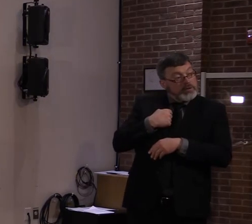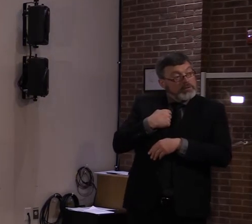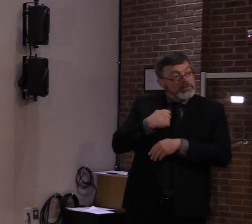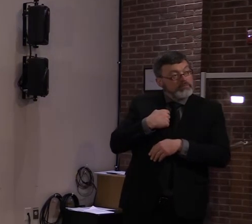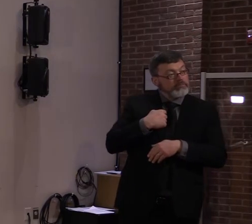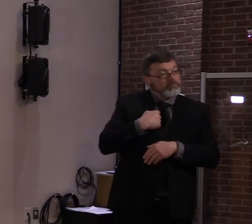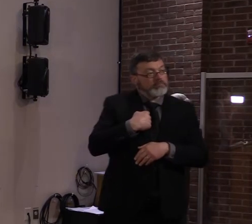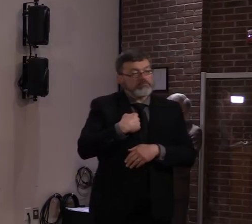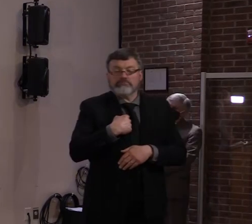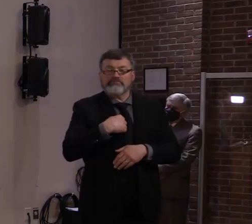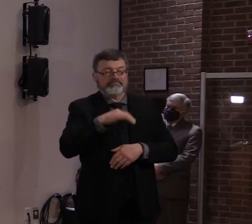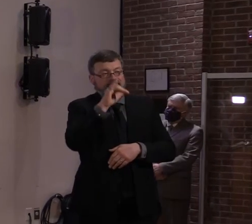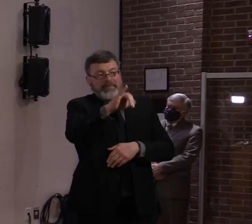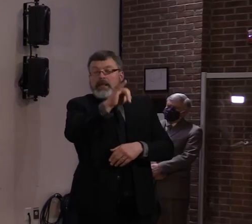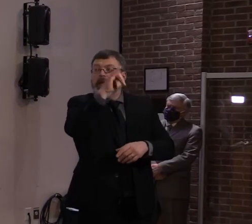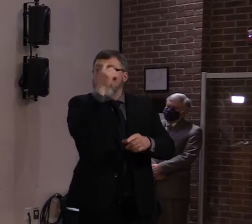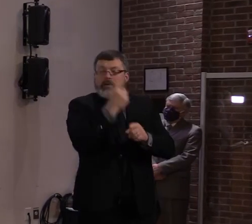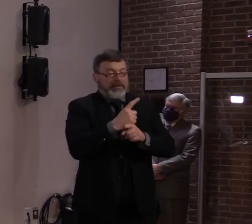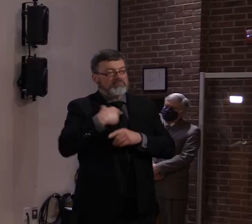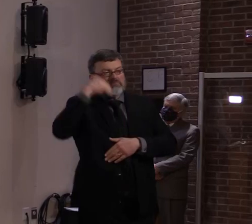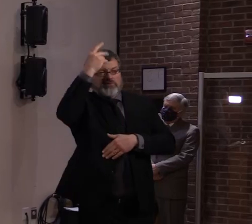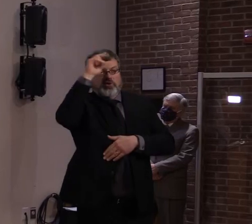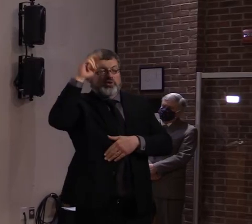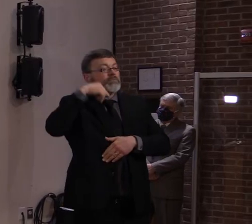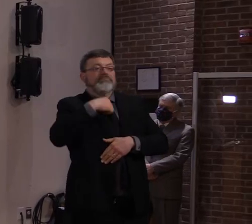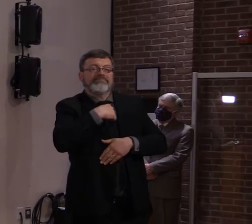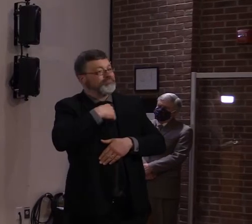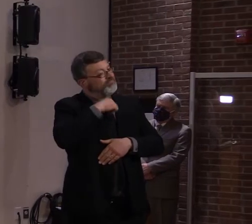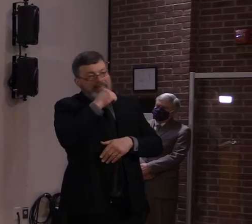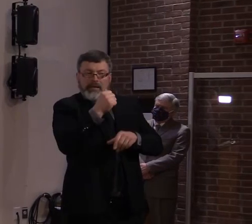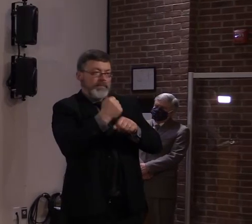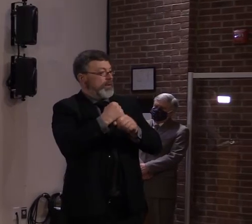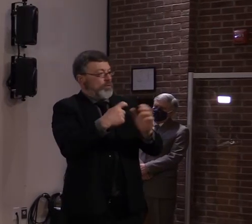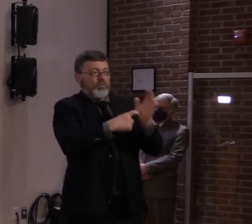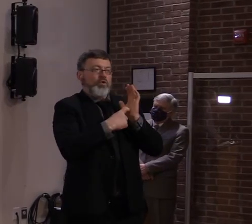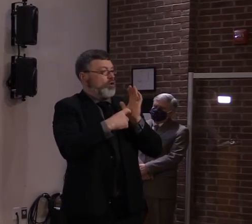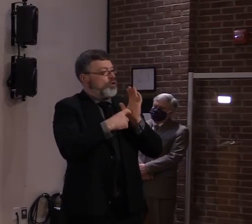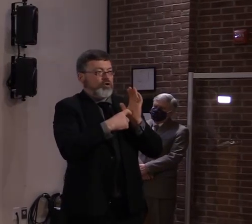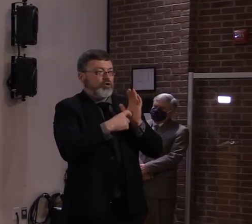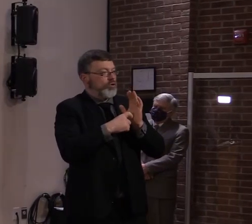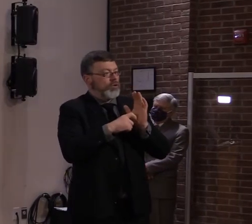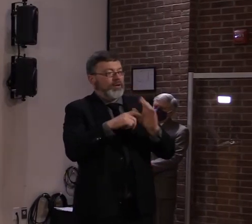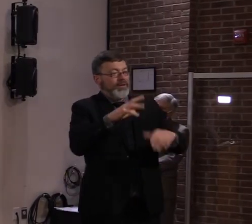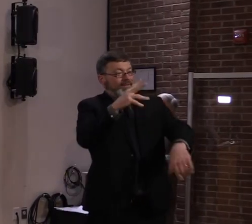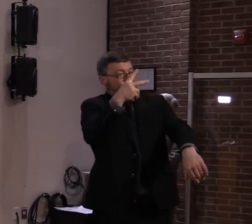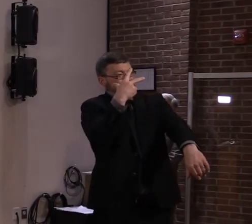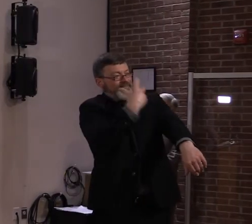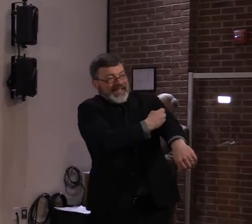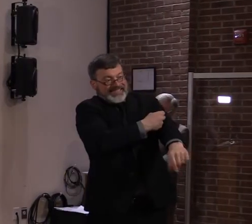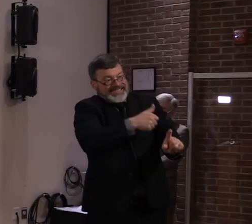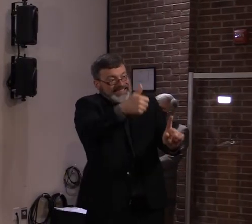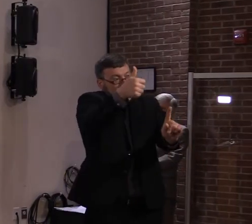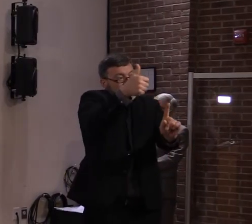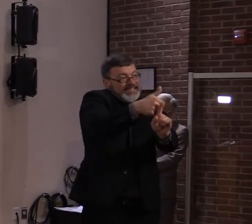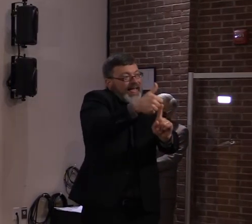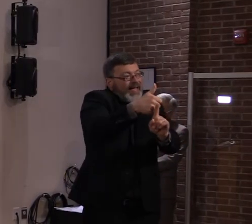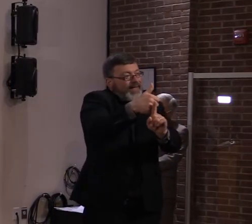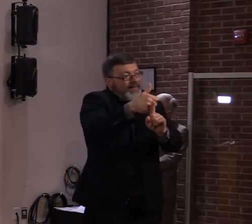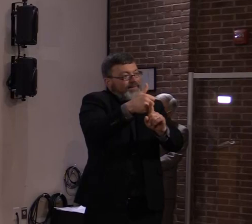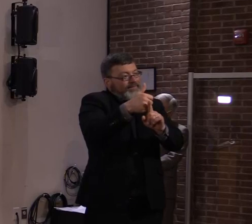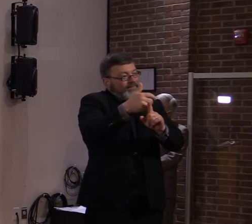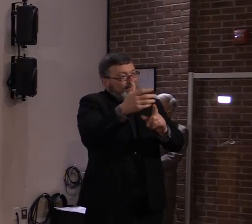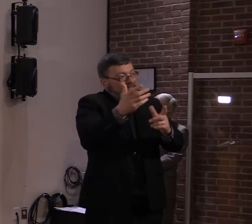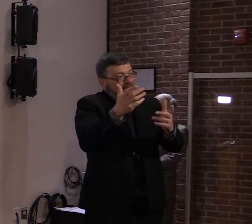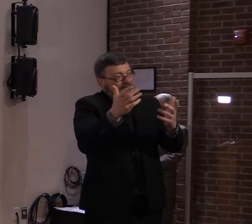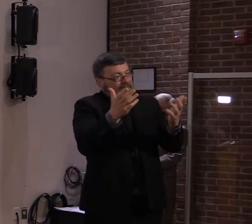are still in the process of gaining full approval. And I think everyone would be much more comfortable when they get full